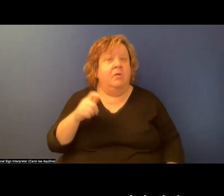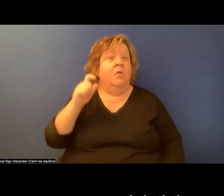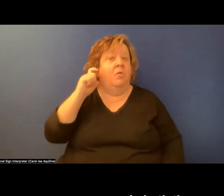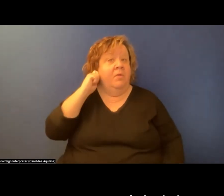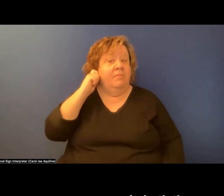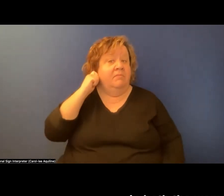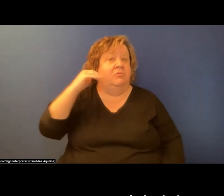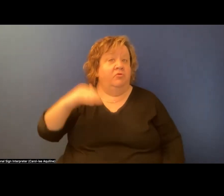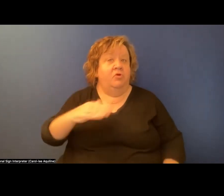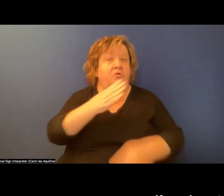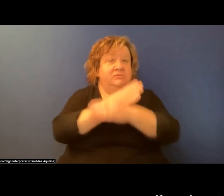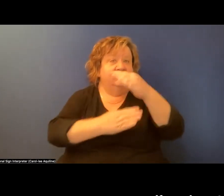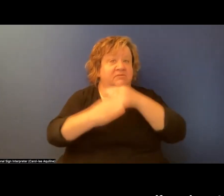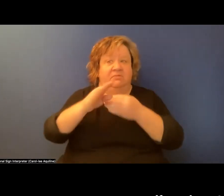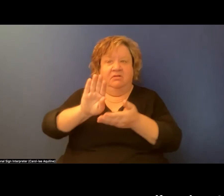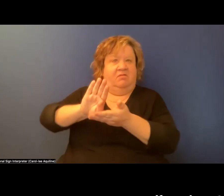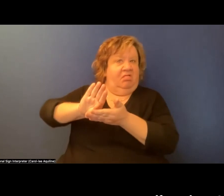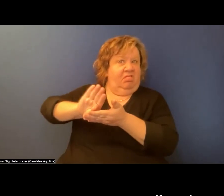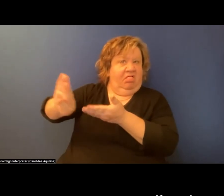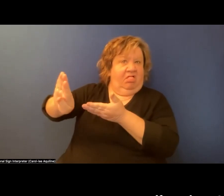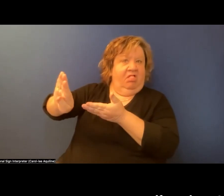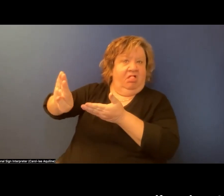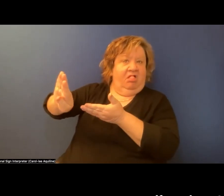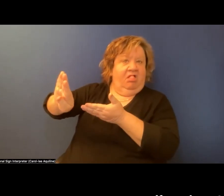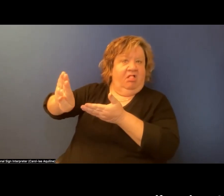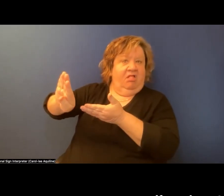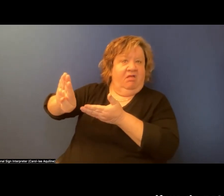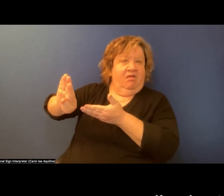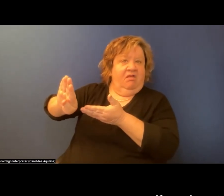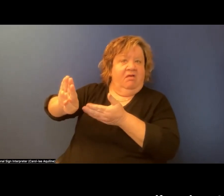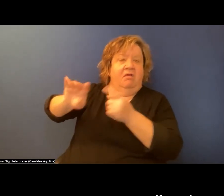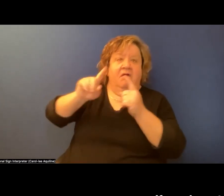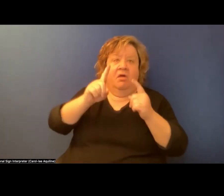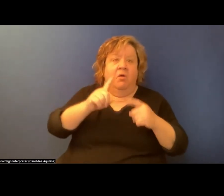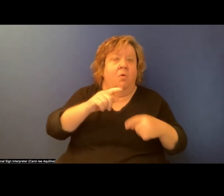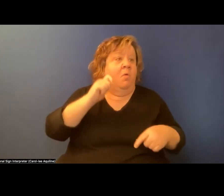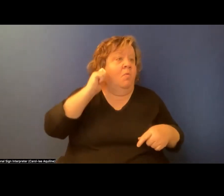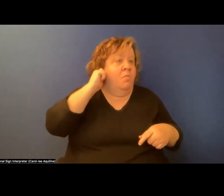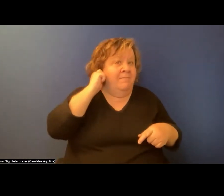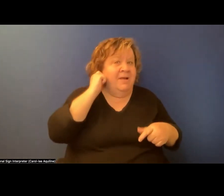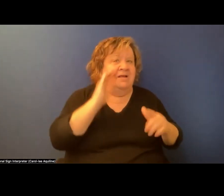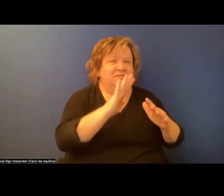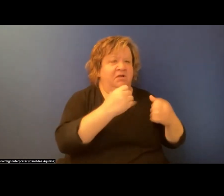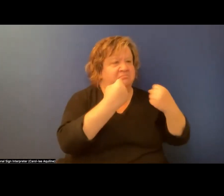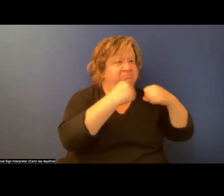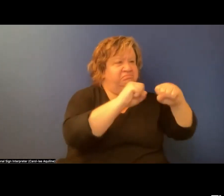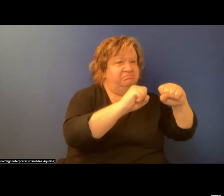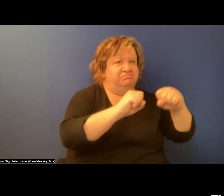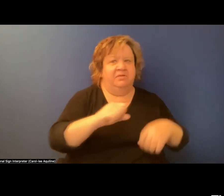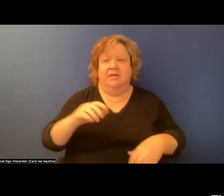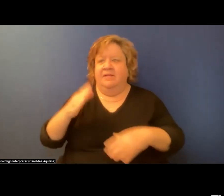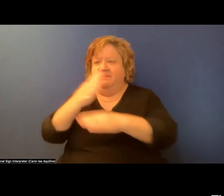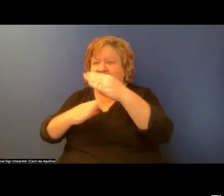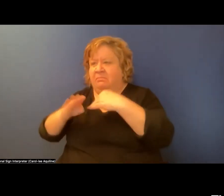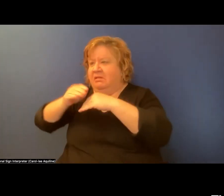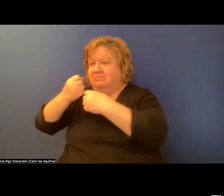women's and disability movements if we do not pay due attention to power imbalances and promote equal participation of all. Thus,